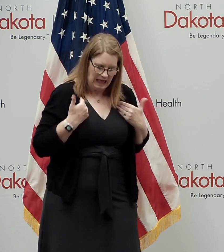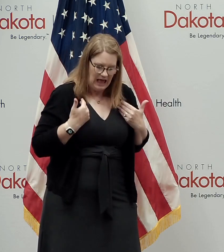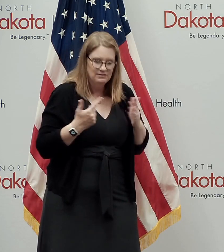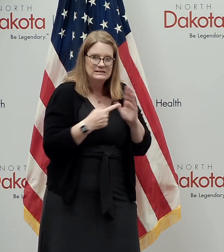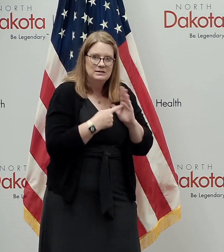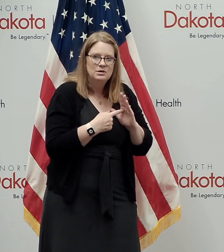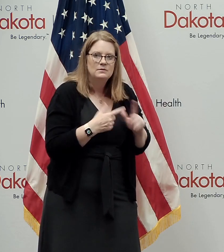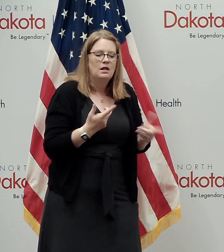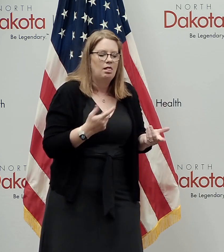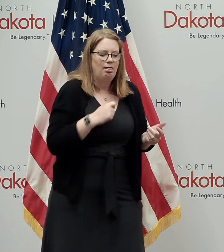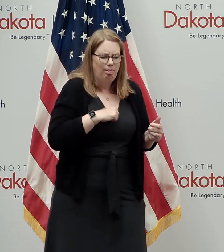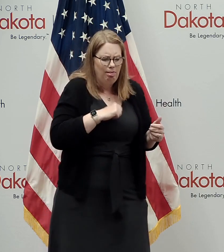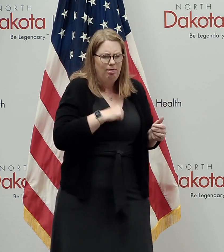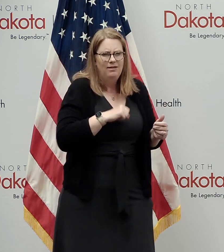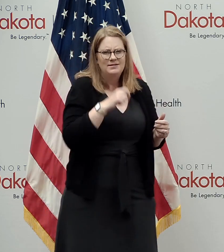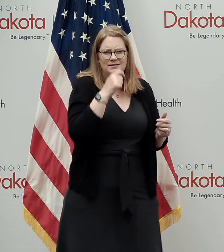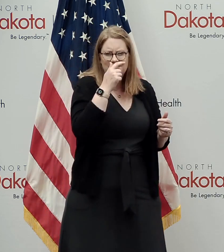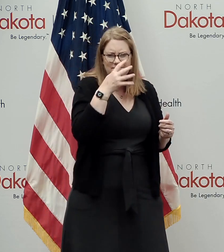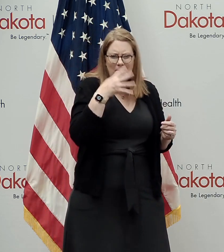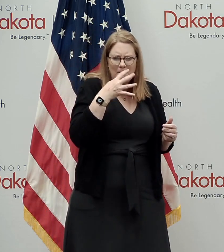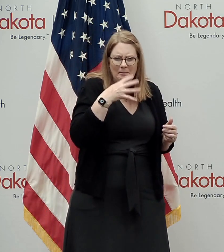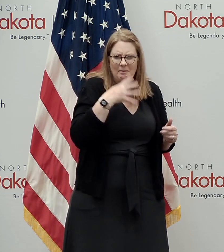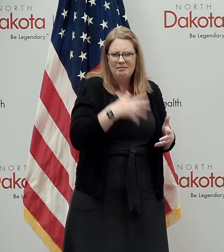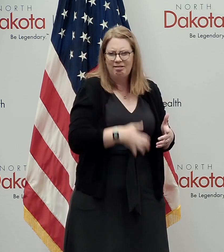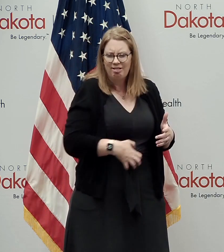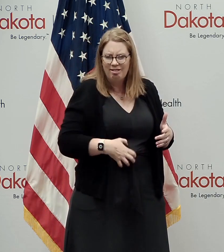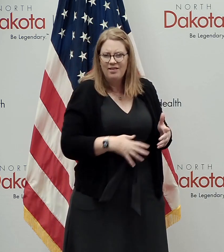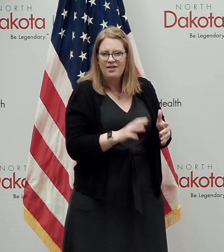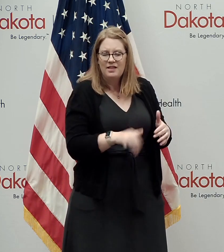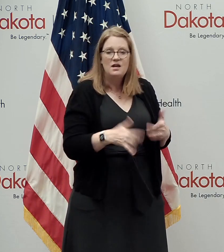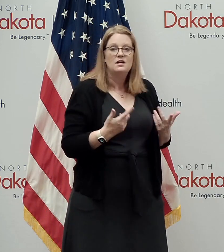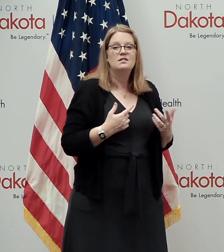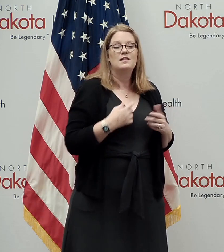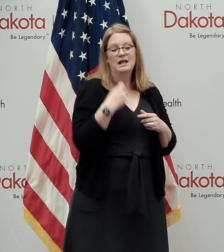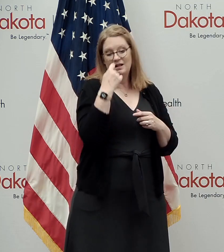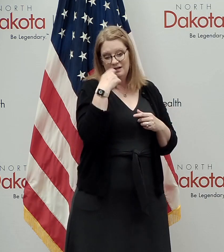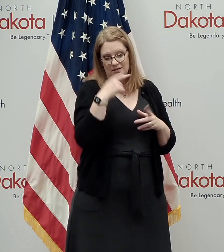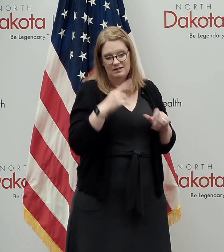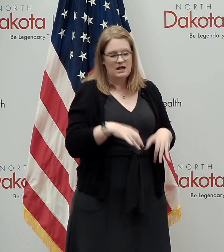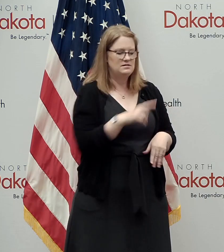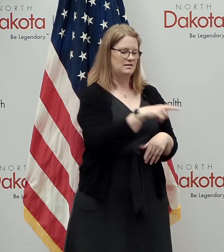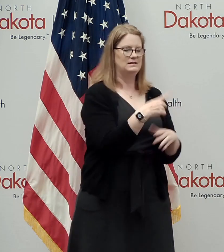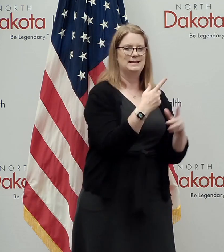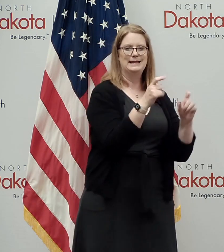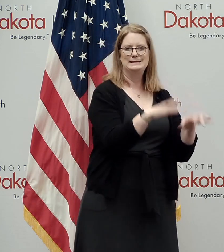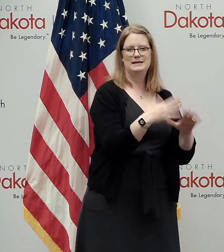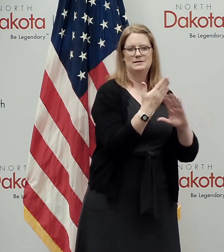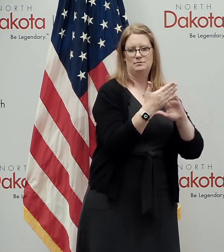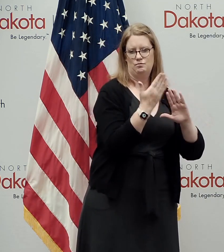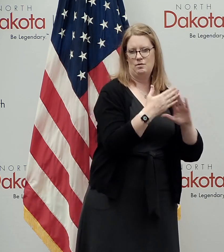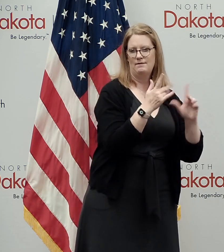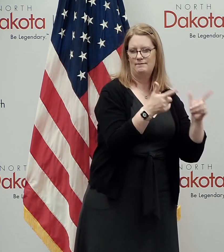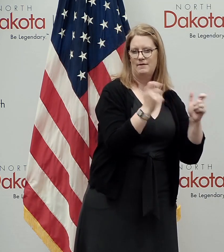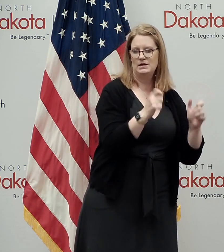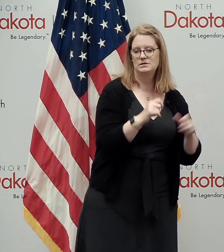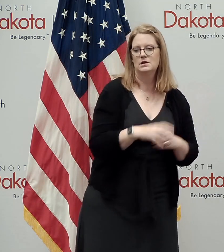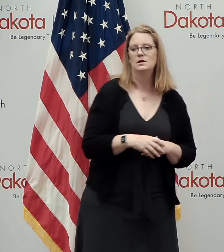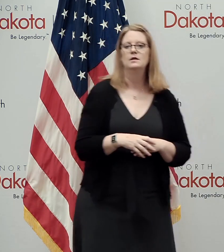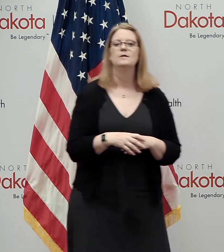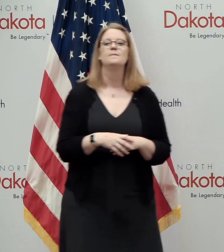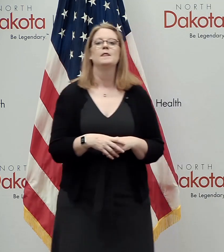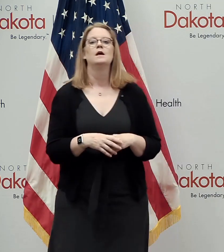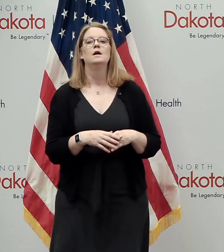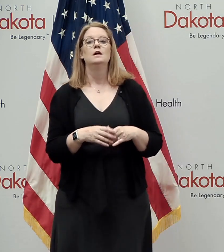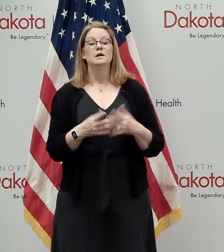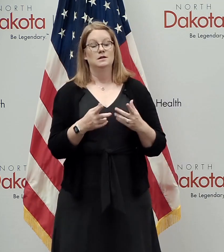of somebody that might be mobile and we know where they're going. So part of it's how we allocate our resources. The turnaround times also is